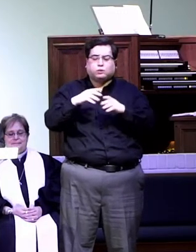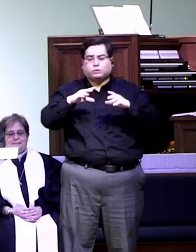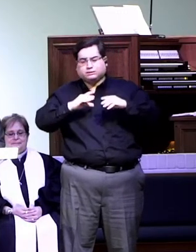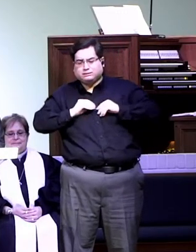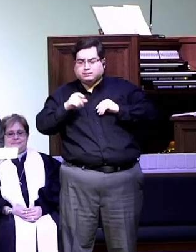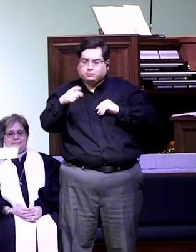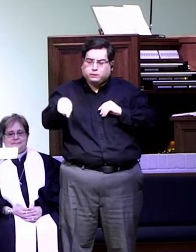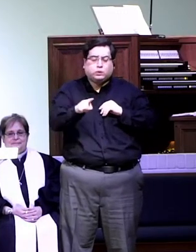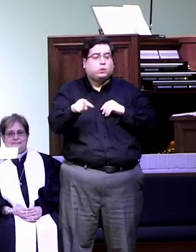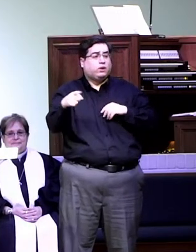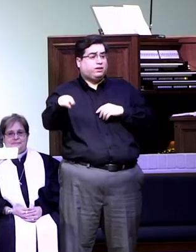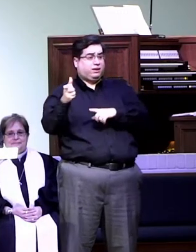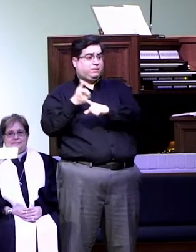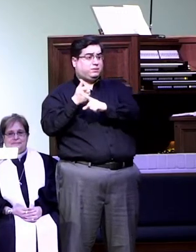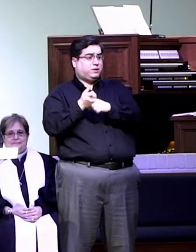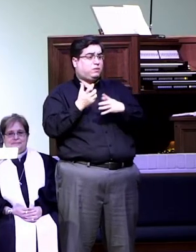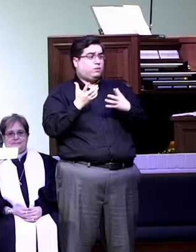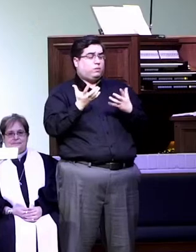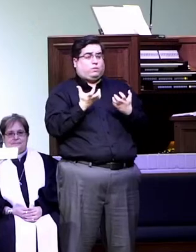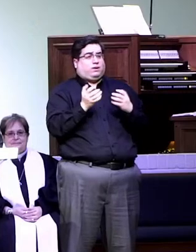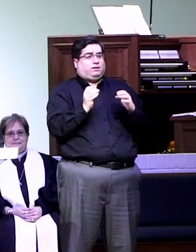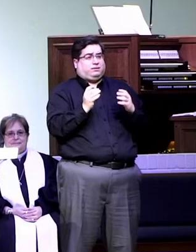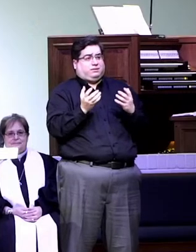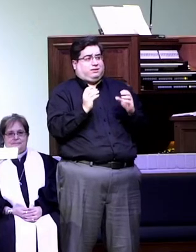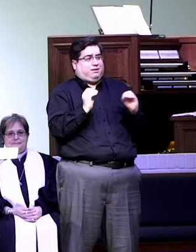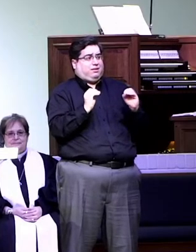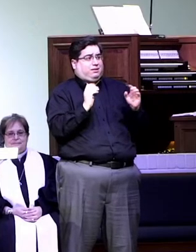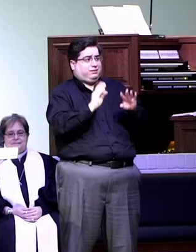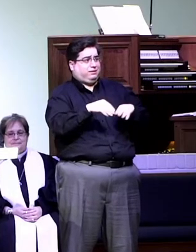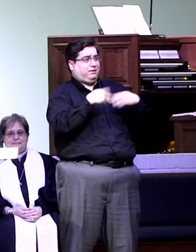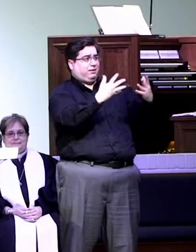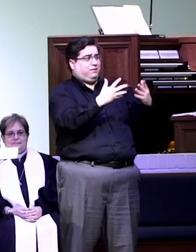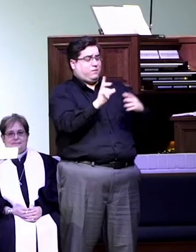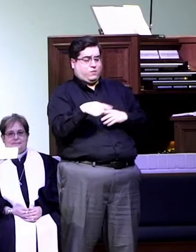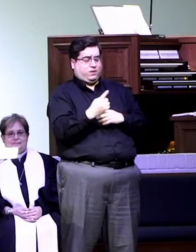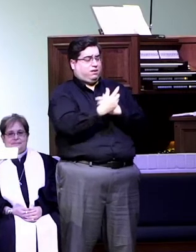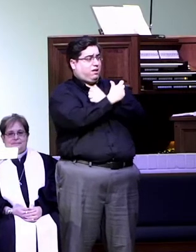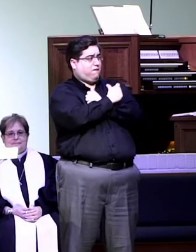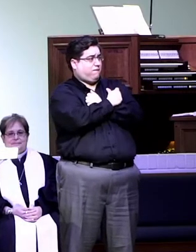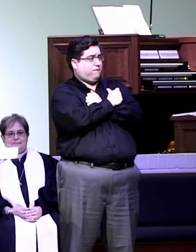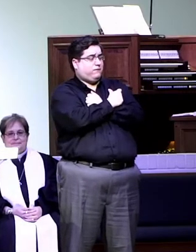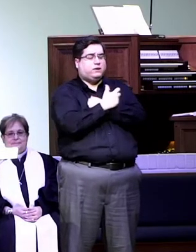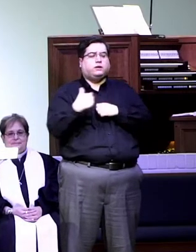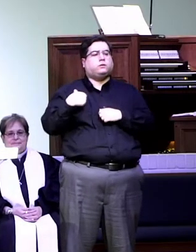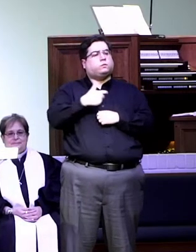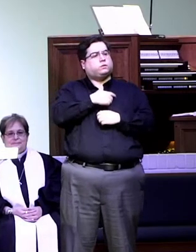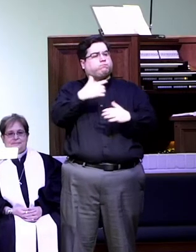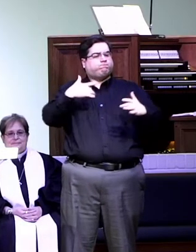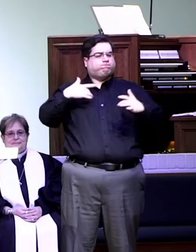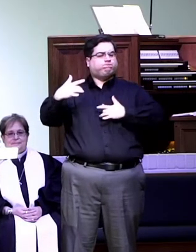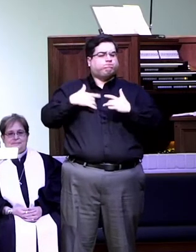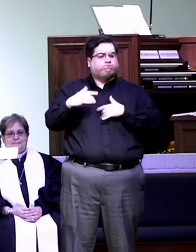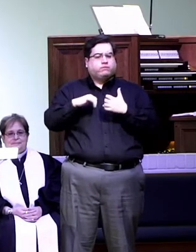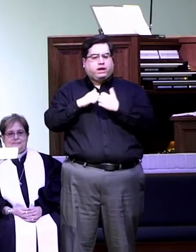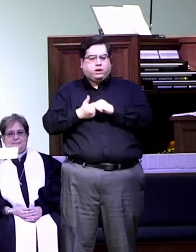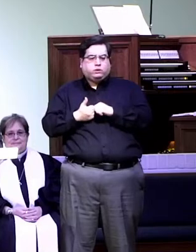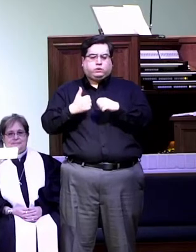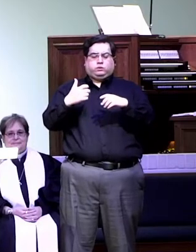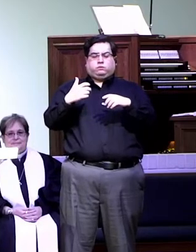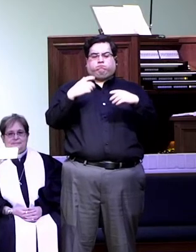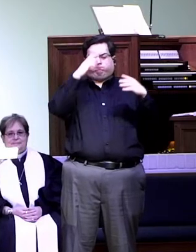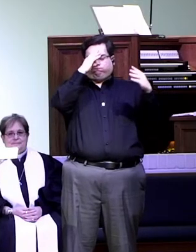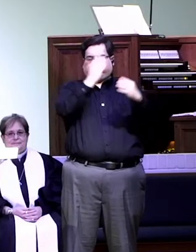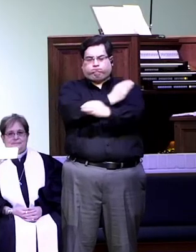themselves want nothing to give but love. We are concerned with how to get this